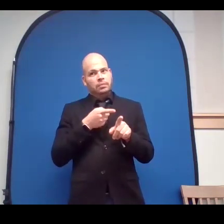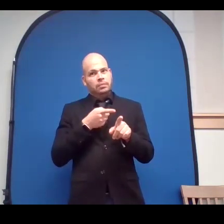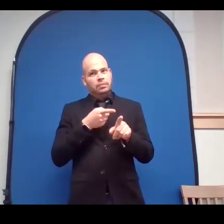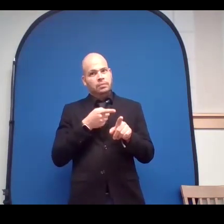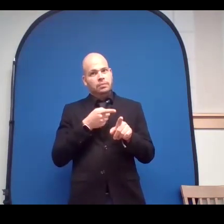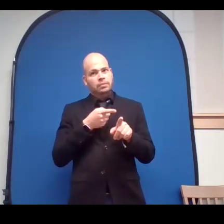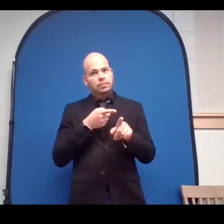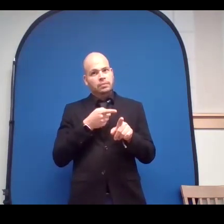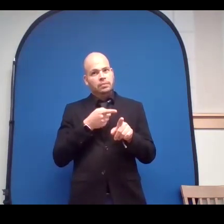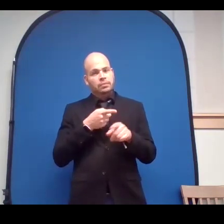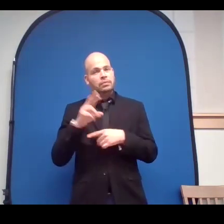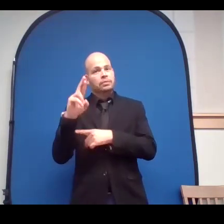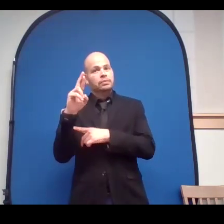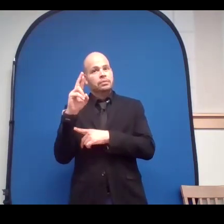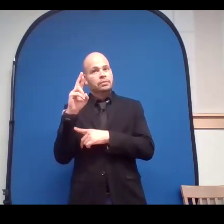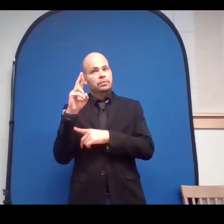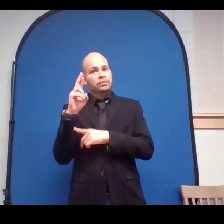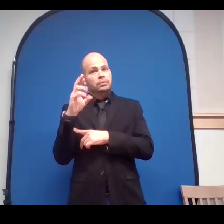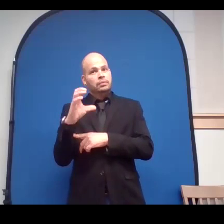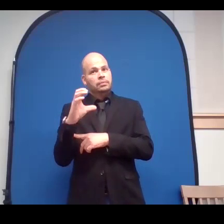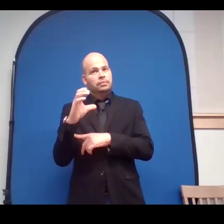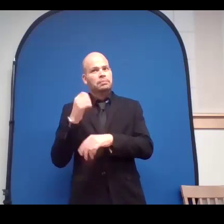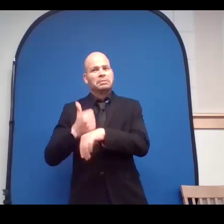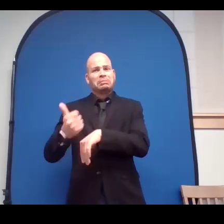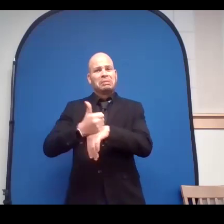Robert Card had been accusing others of calling him a pedophile?